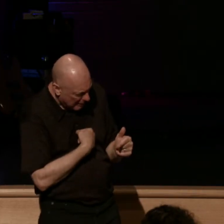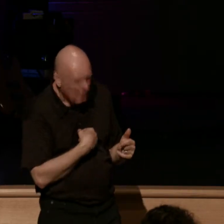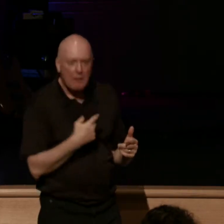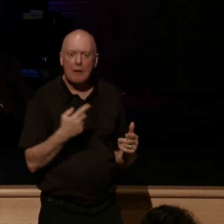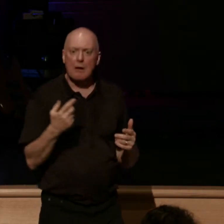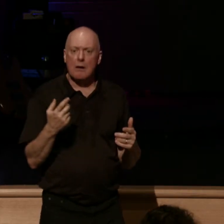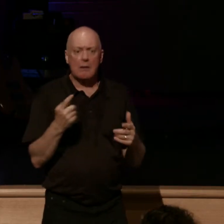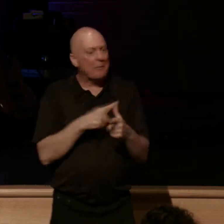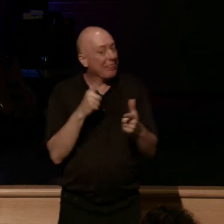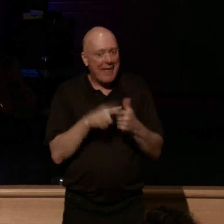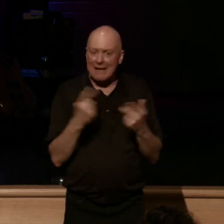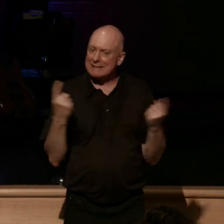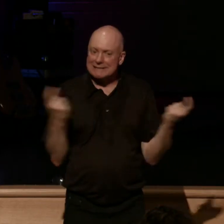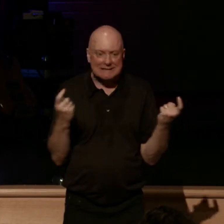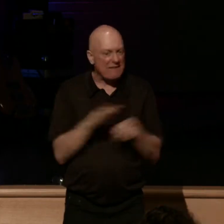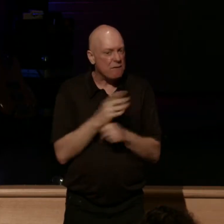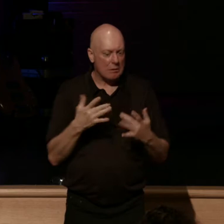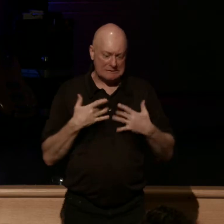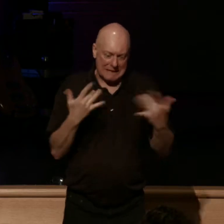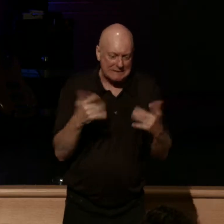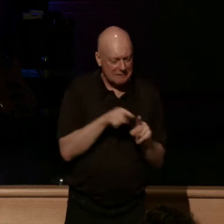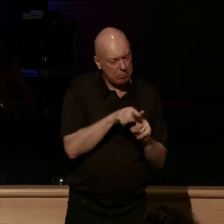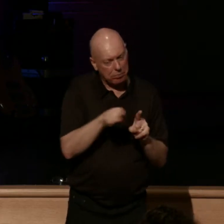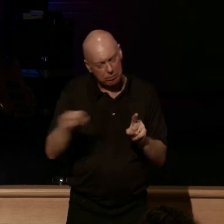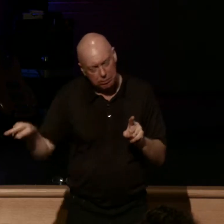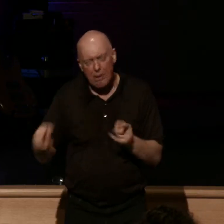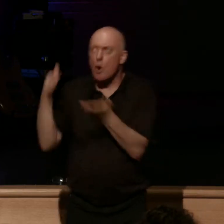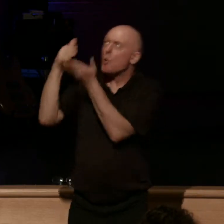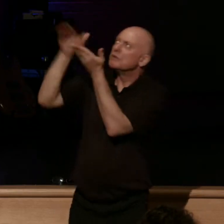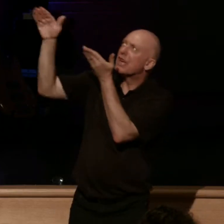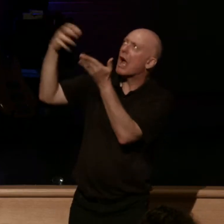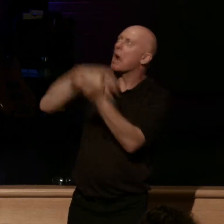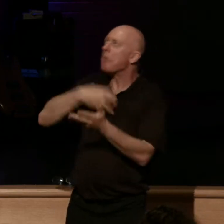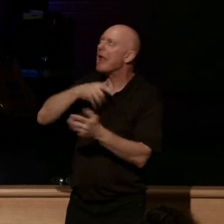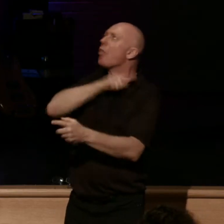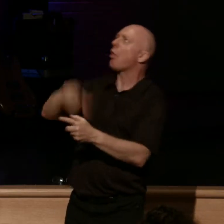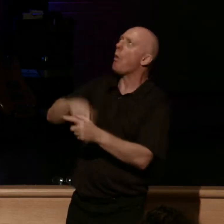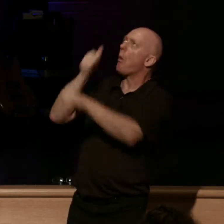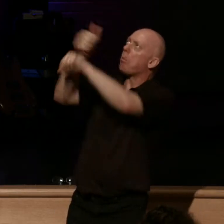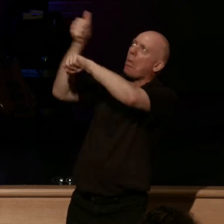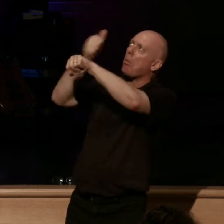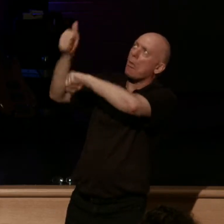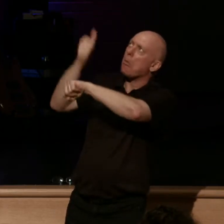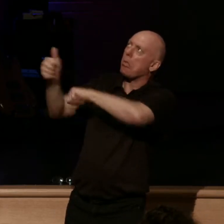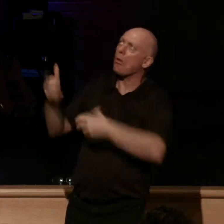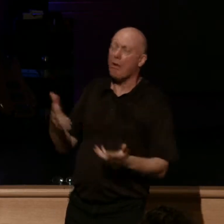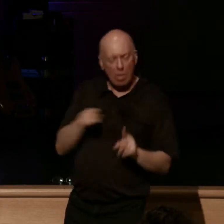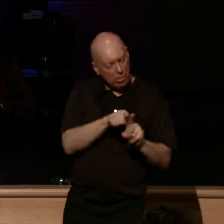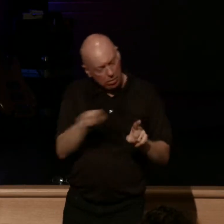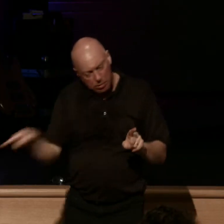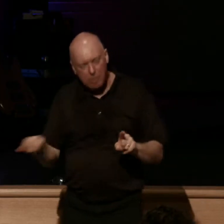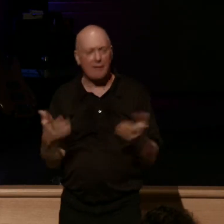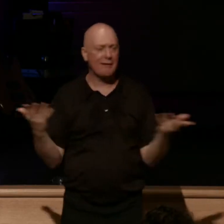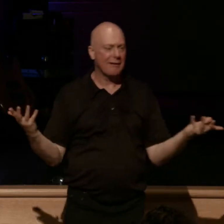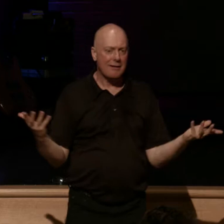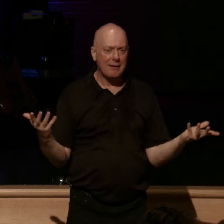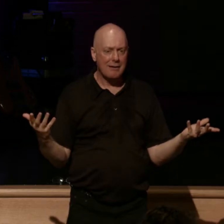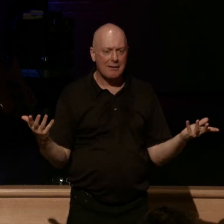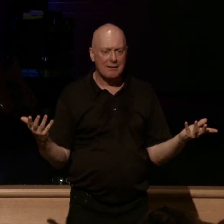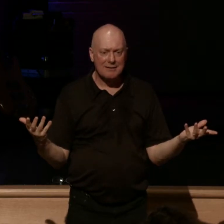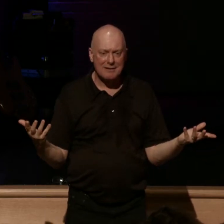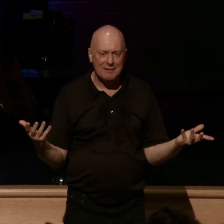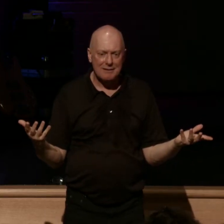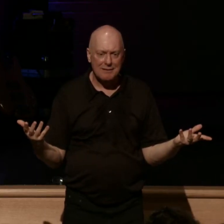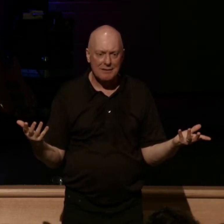then the sinful tendencies take over, and they reject the Lord. They complain to the Lord. They accuse God of things, and they fall away again from his love and